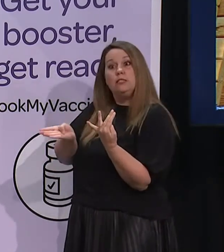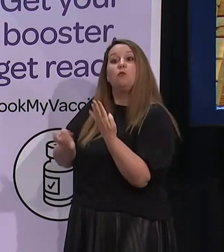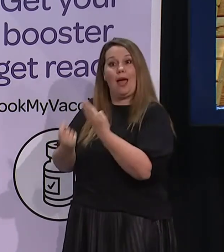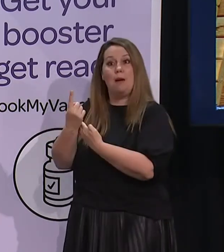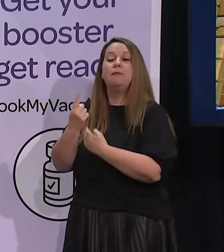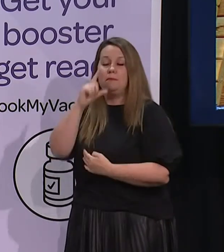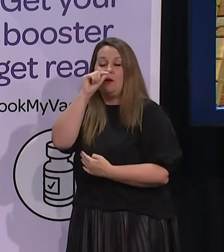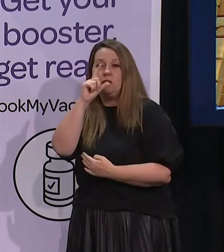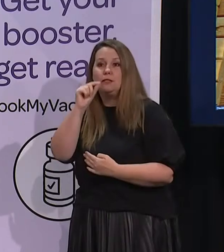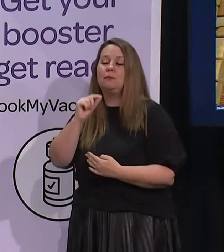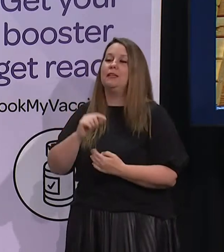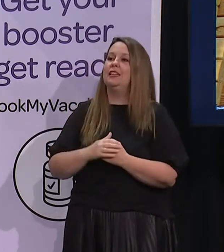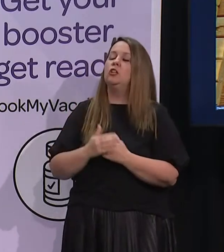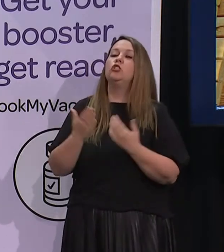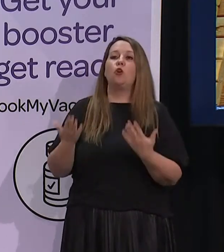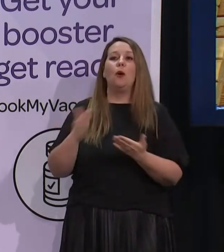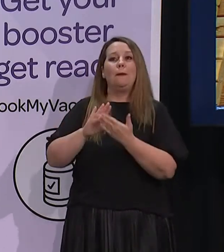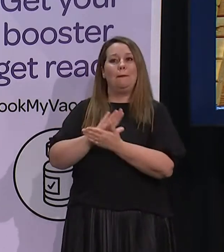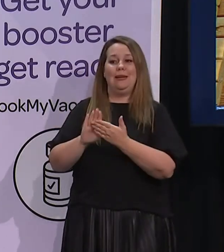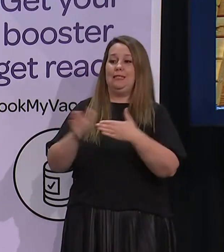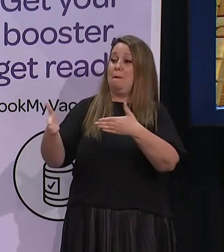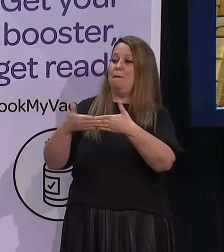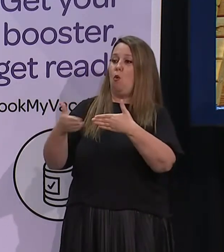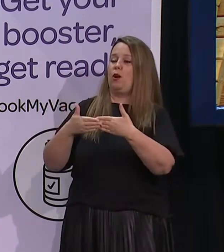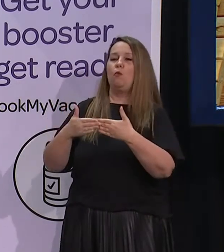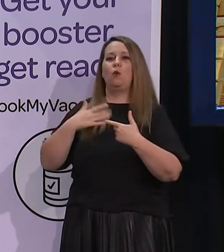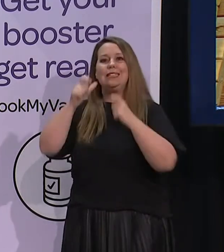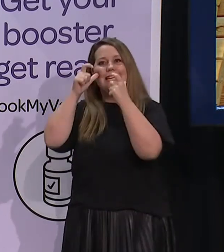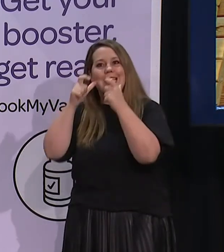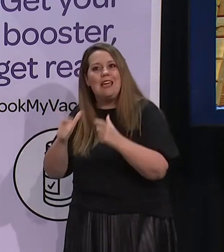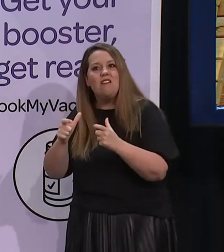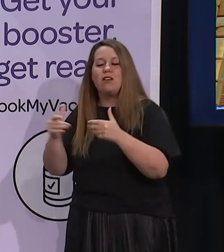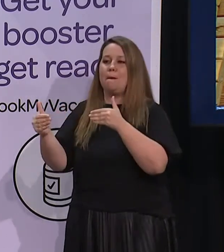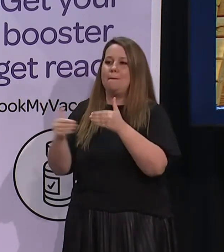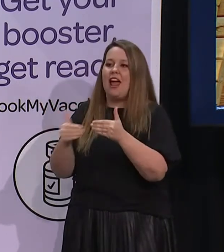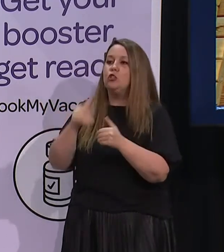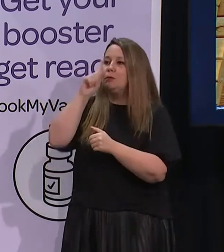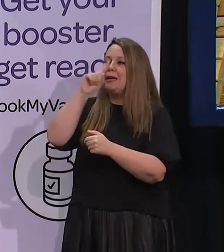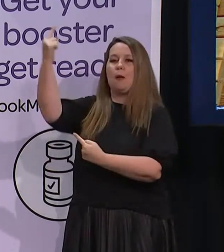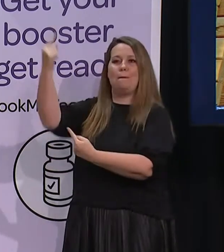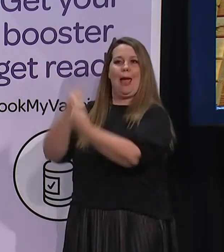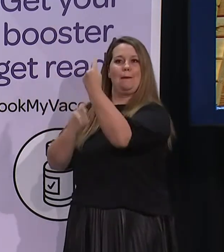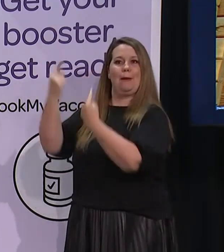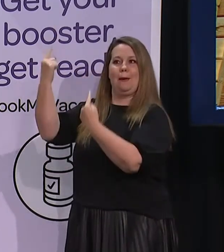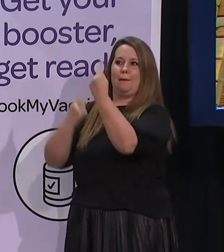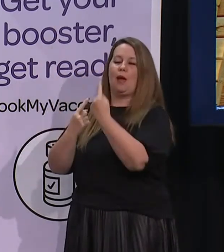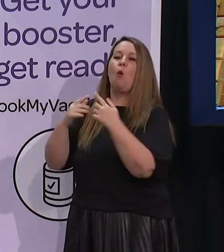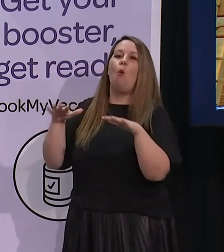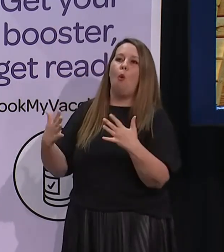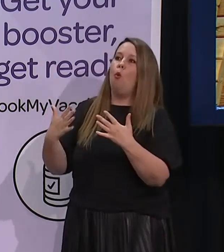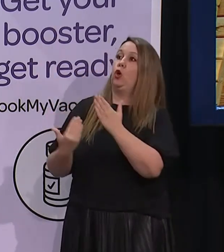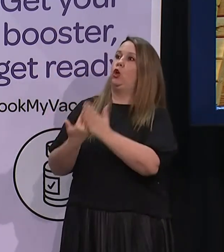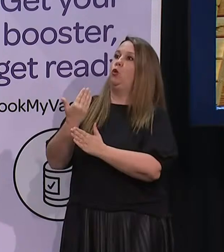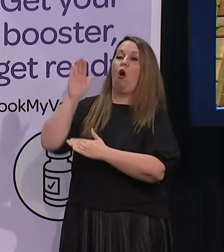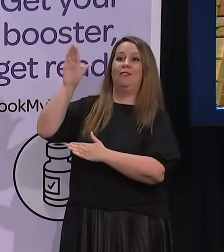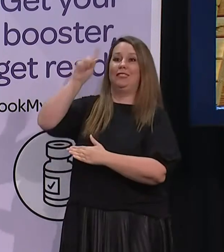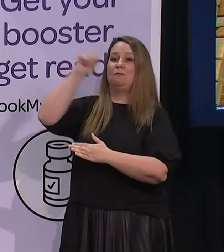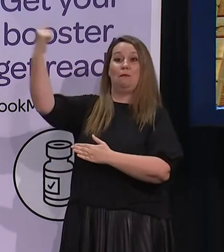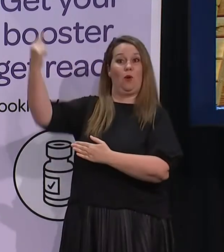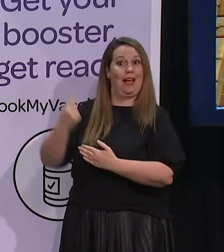we do it in a really careful and well-managed way. So it was important to us to get the most up-to-date advice before making that